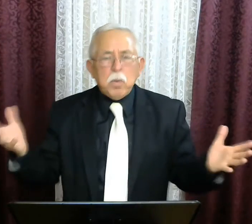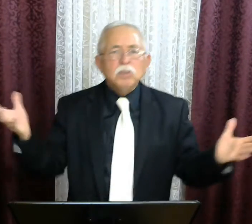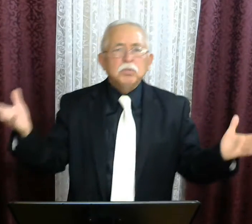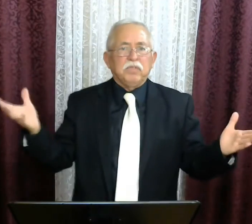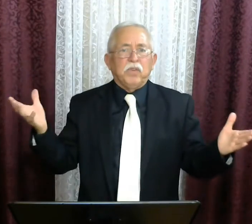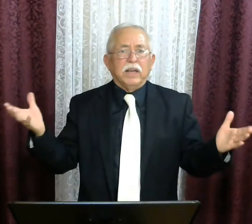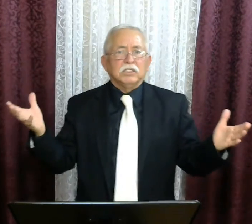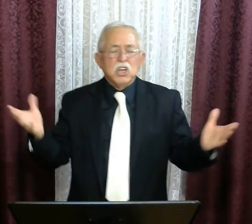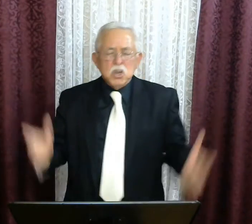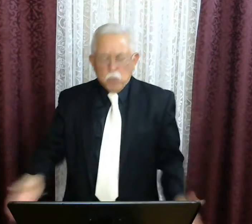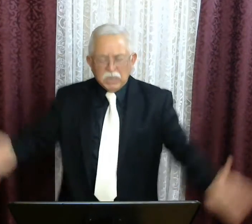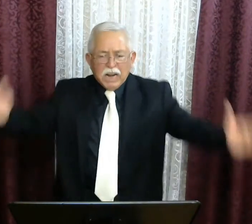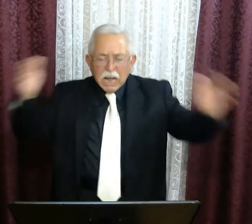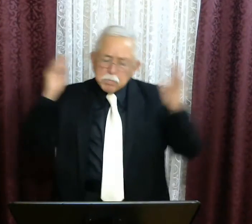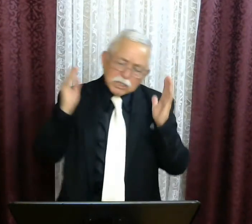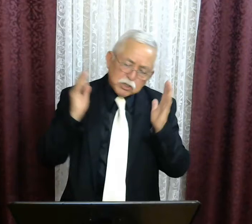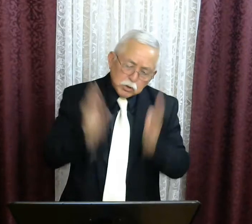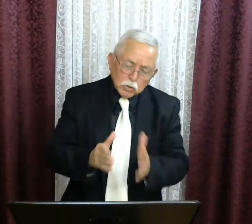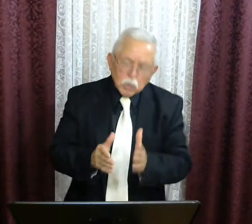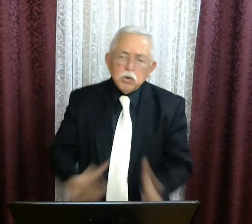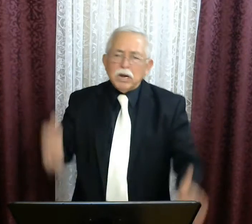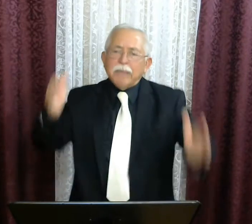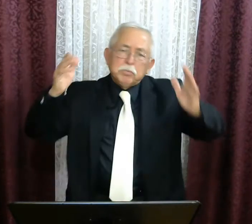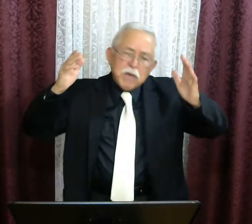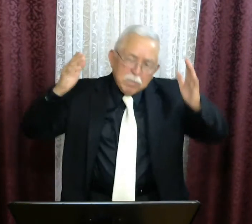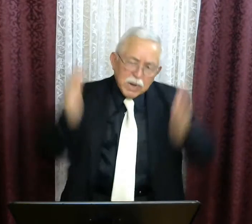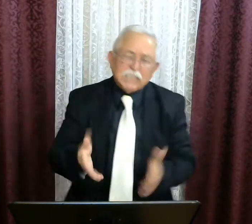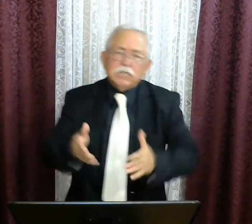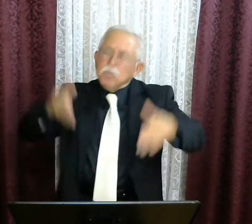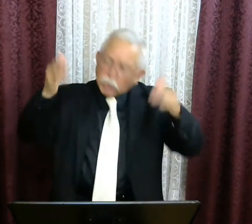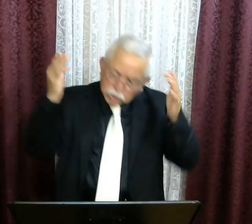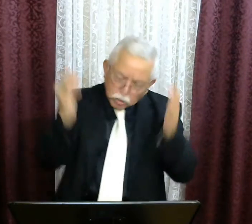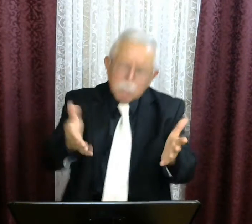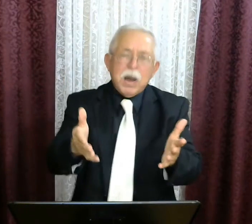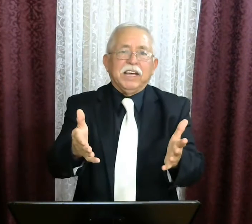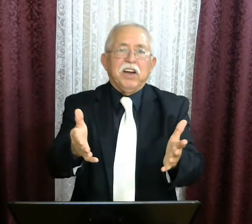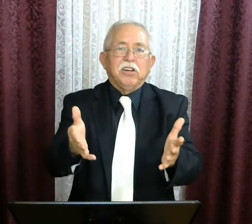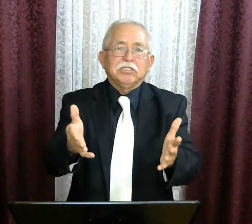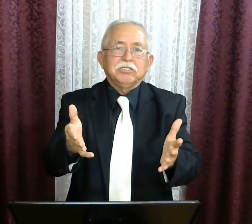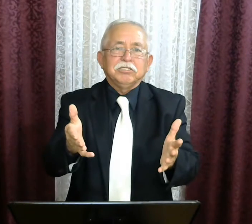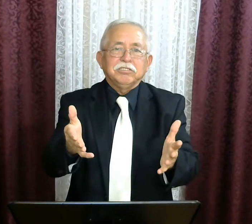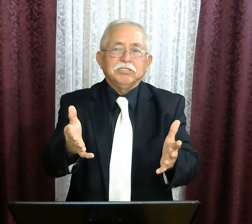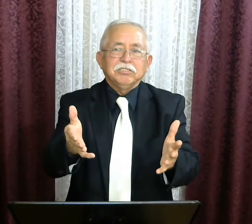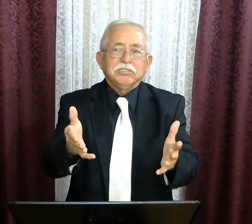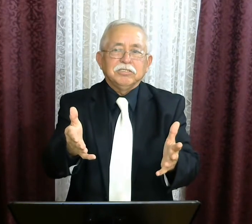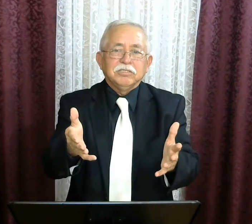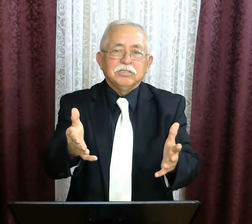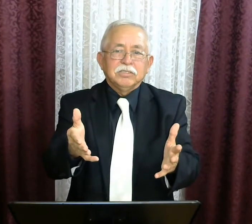my friends. When God bless you, you have to be a blessing for somebody else.